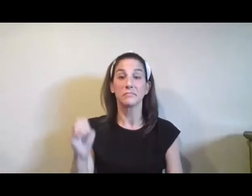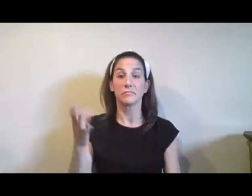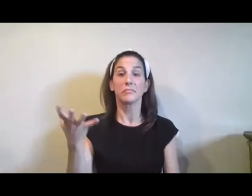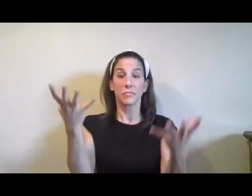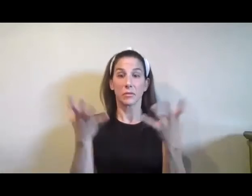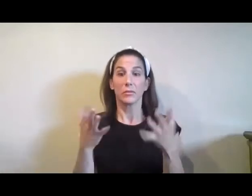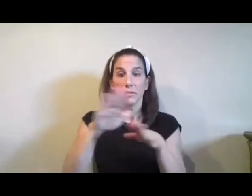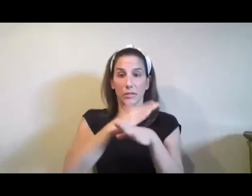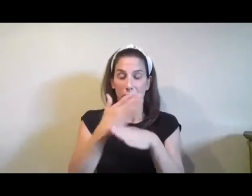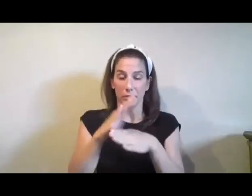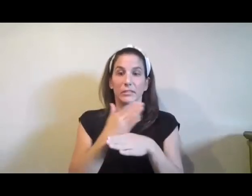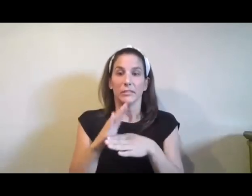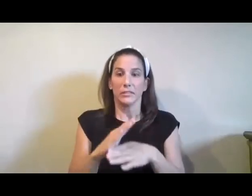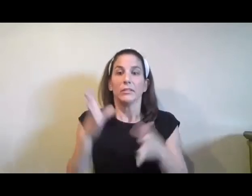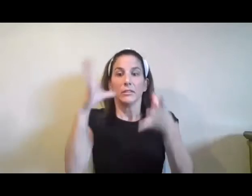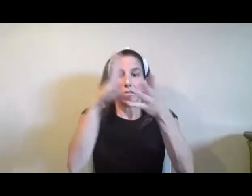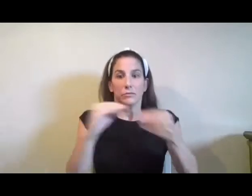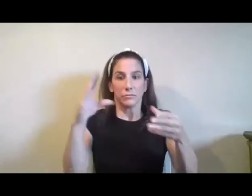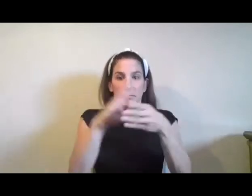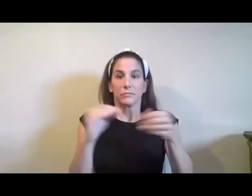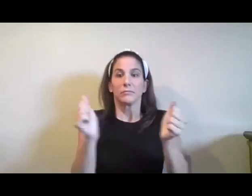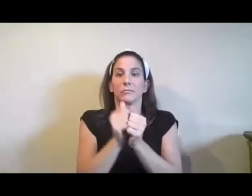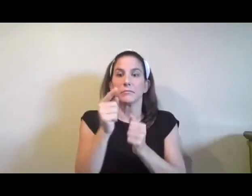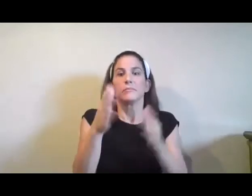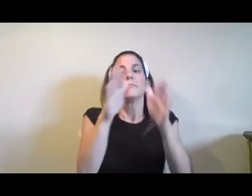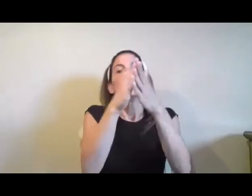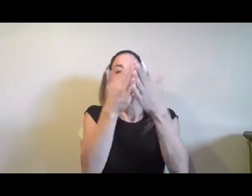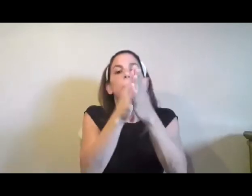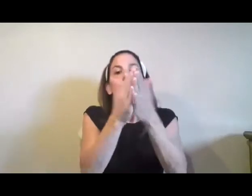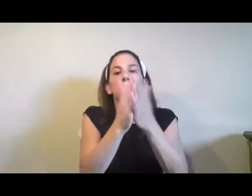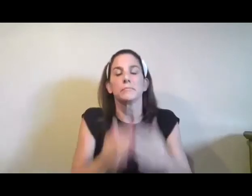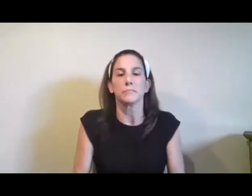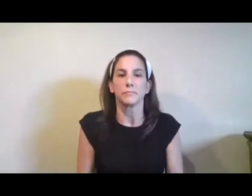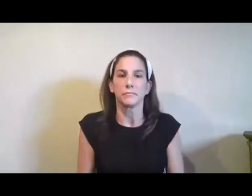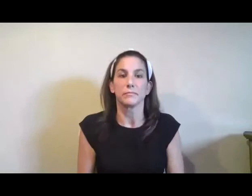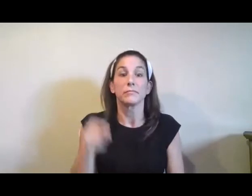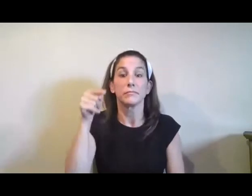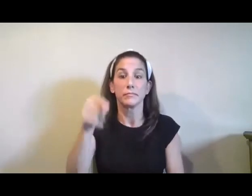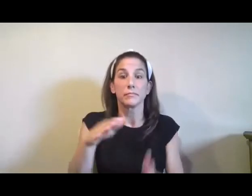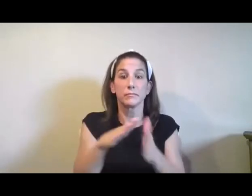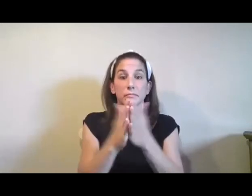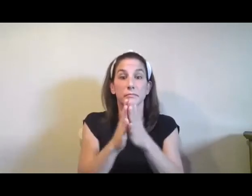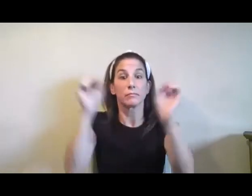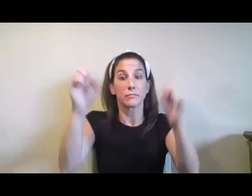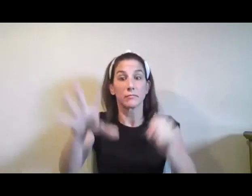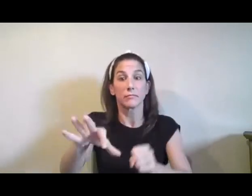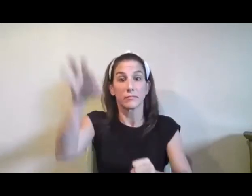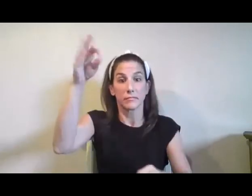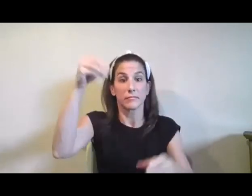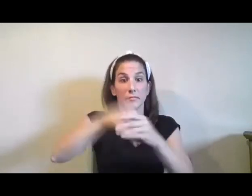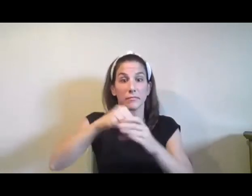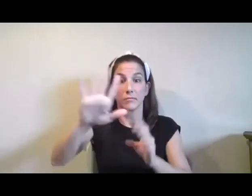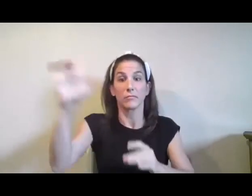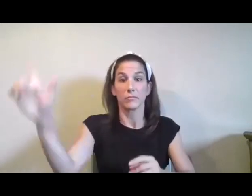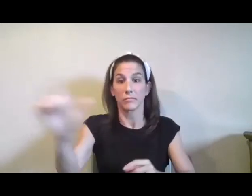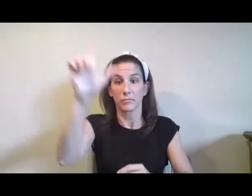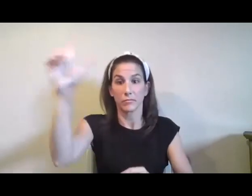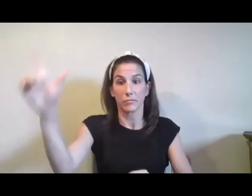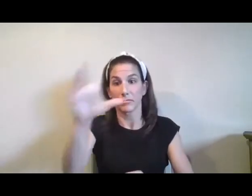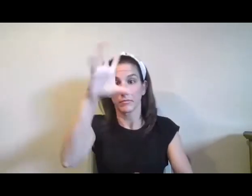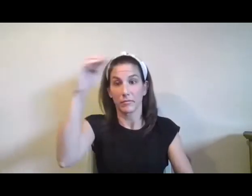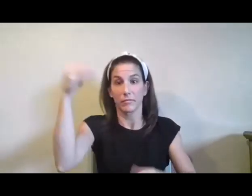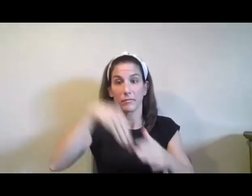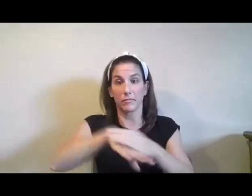I'd like to share a story with you, a book. This is a book that you can find in your library and in